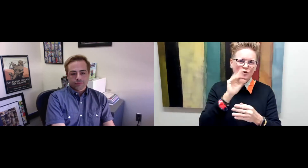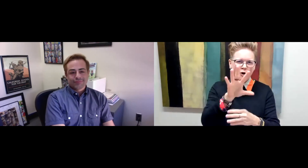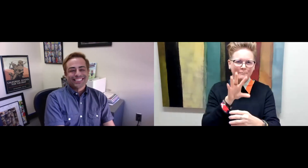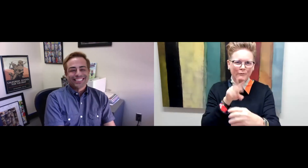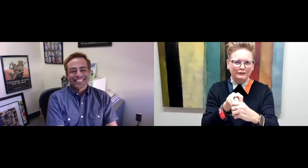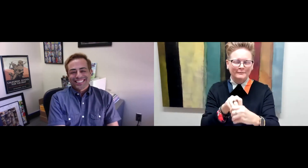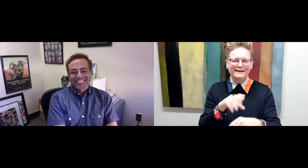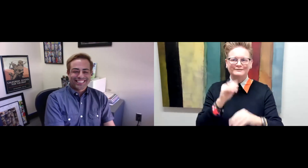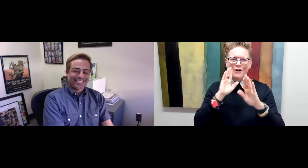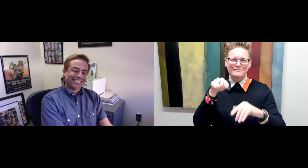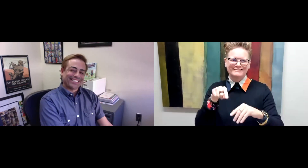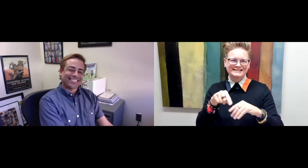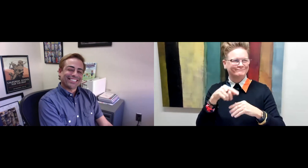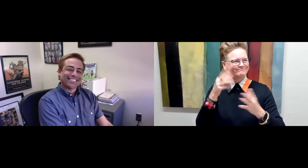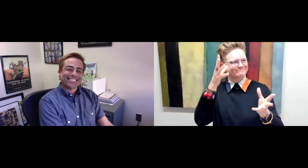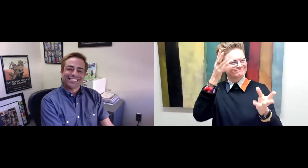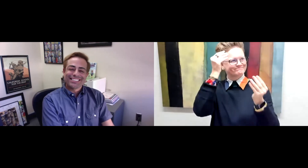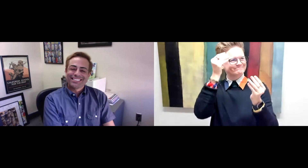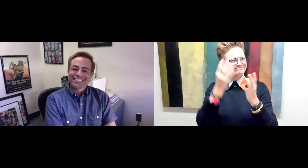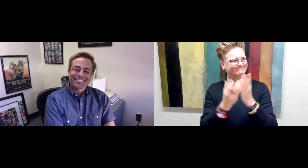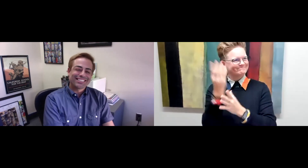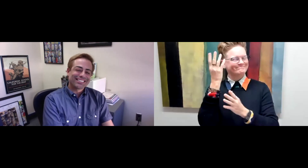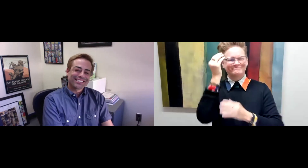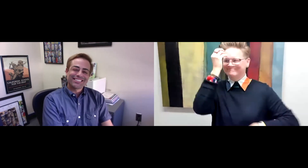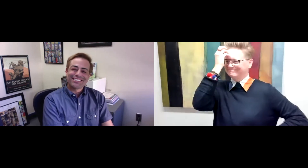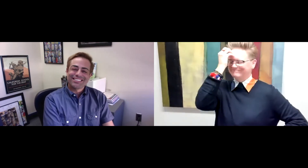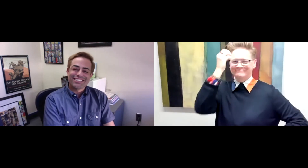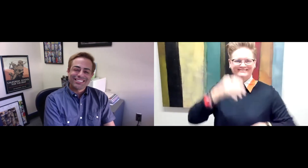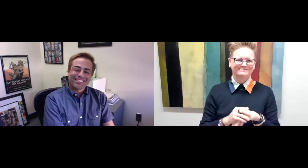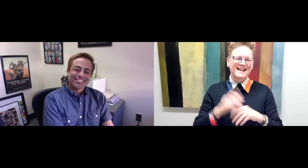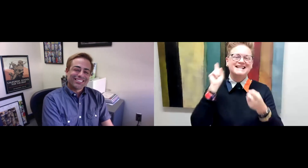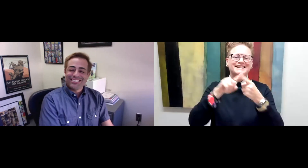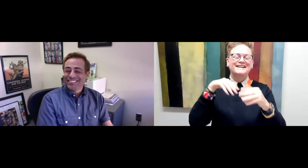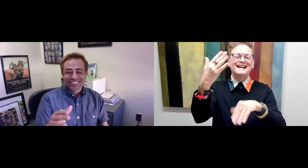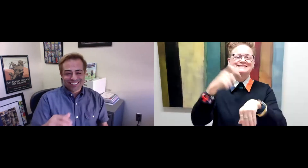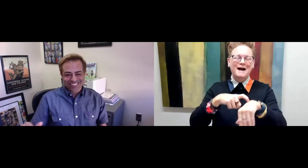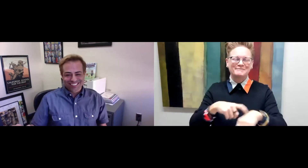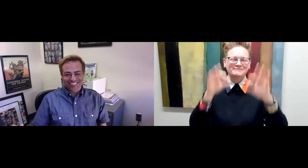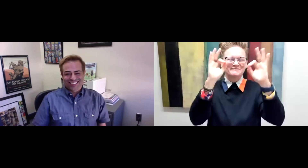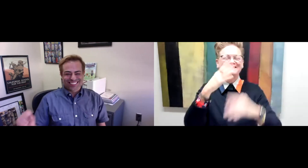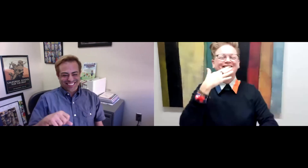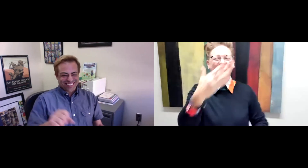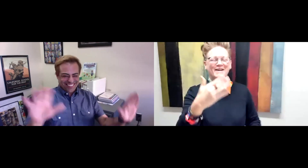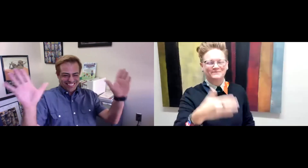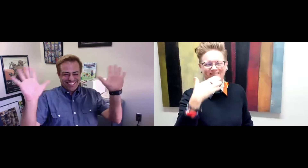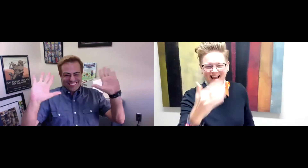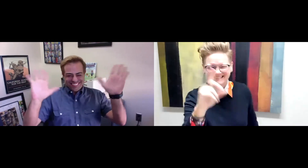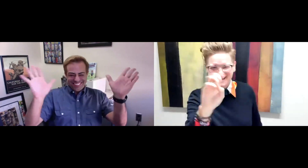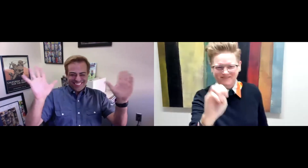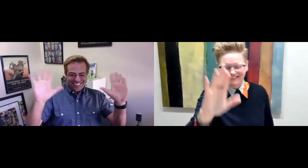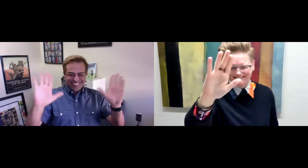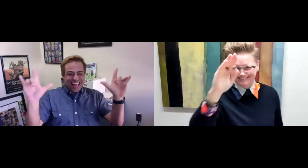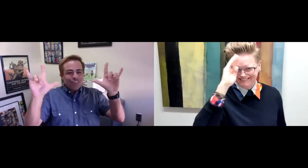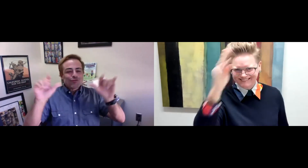everything that will benefit you guys. And thank you so much for being involved and being willing to grow. And so